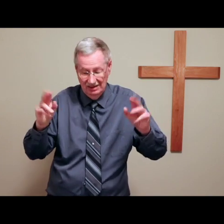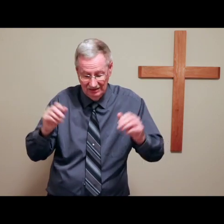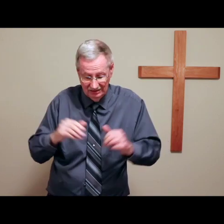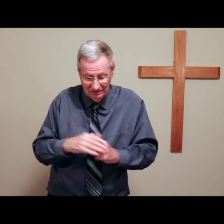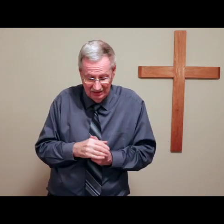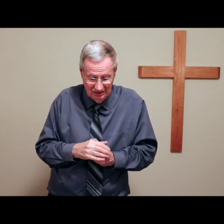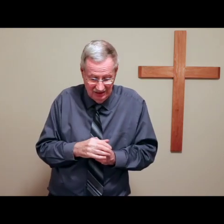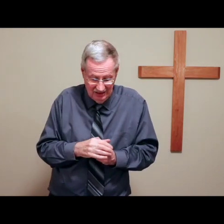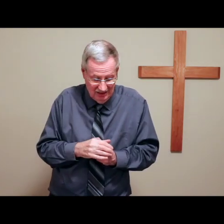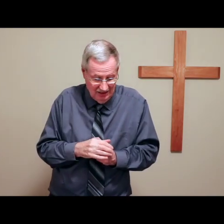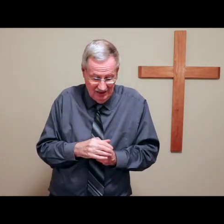ready.